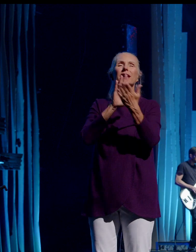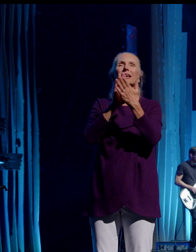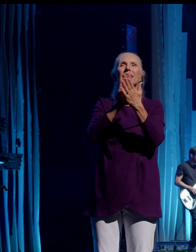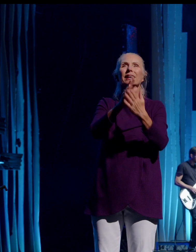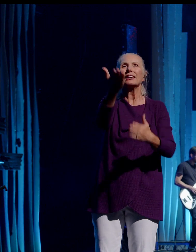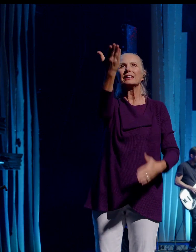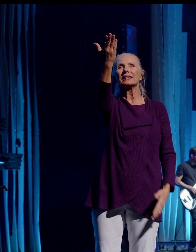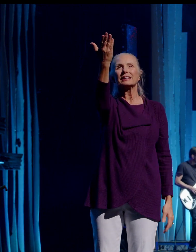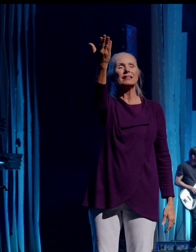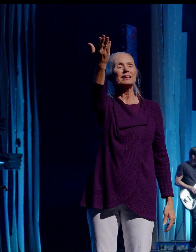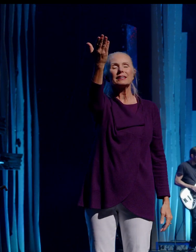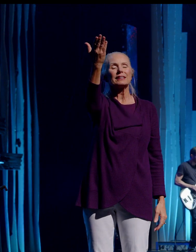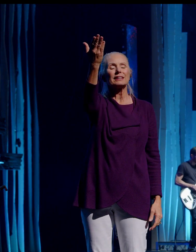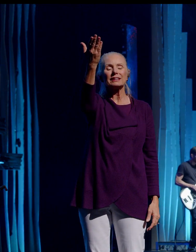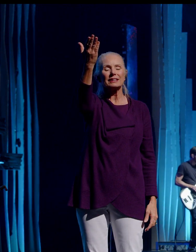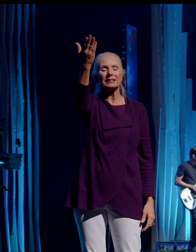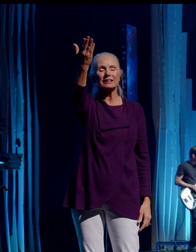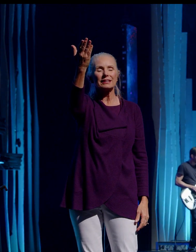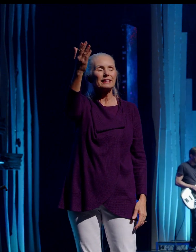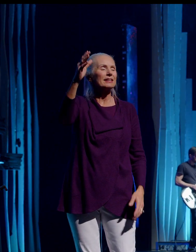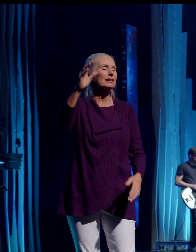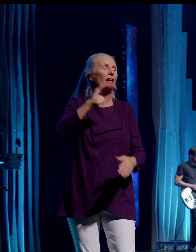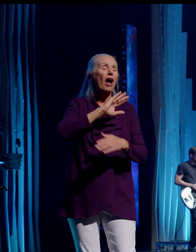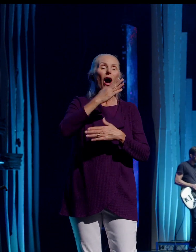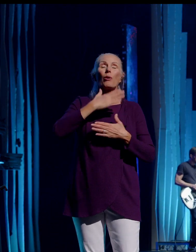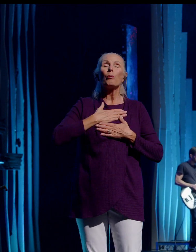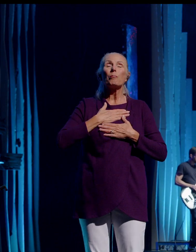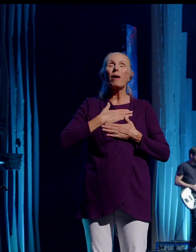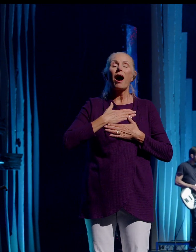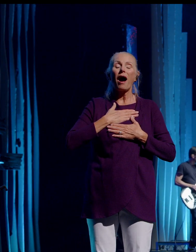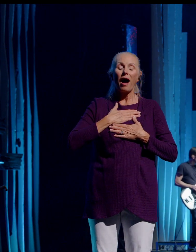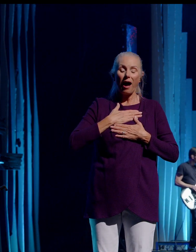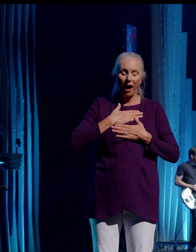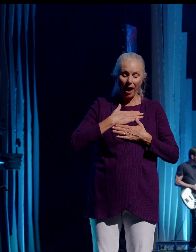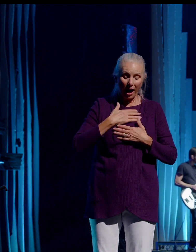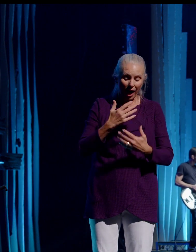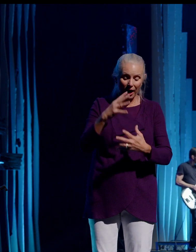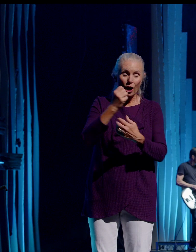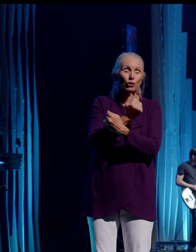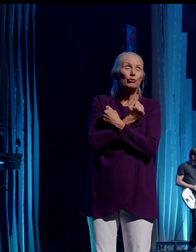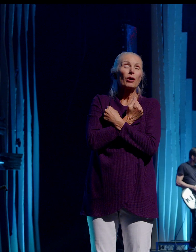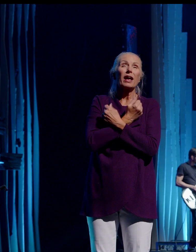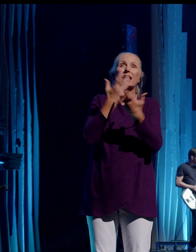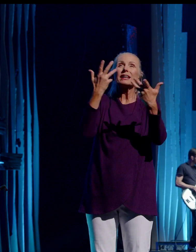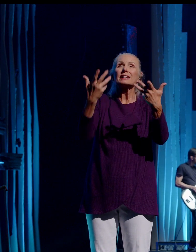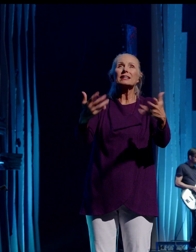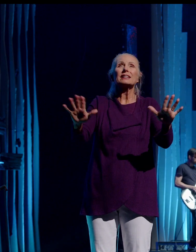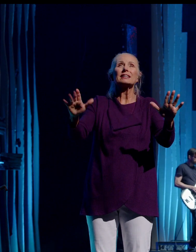Complete, still my life.